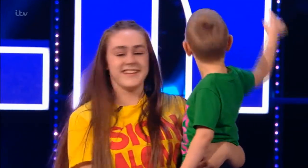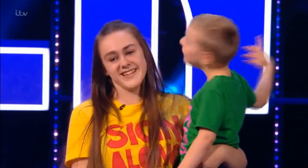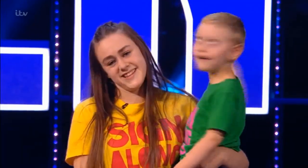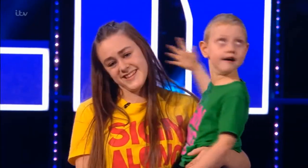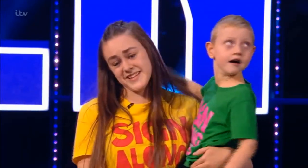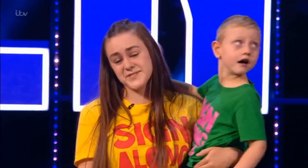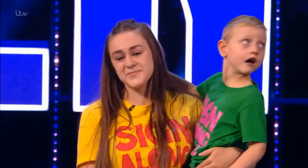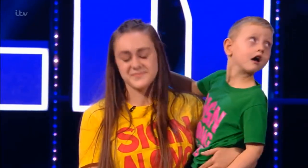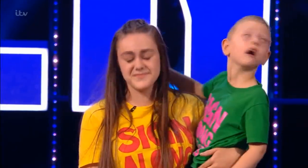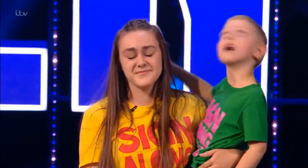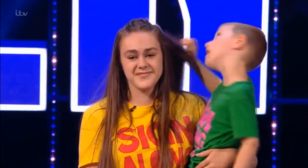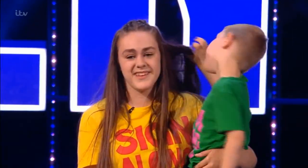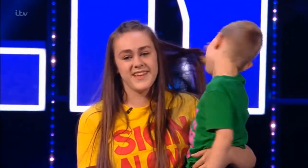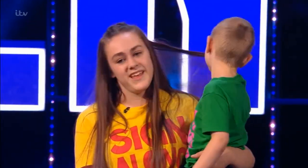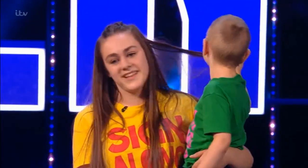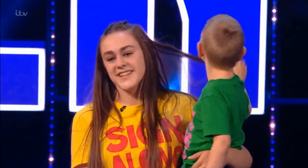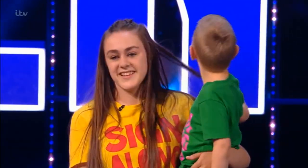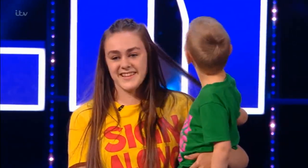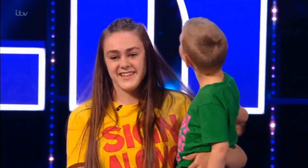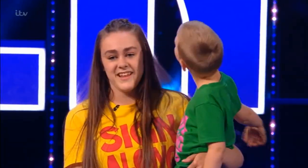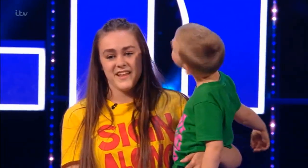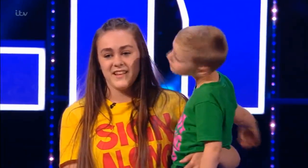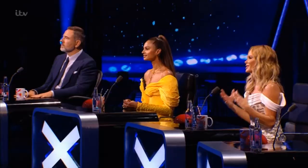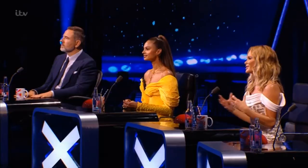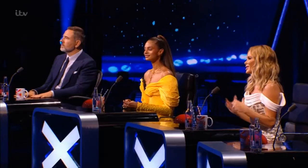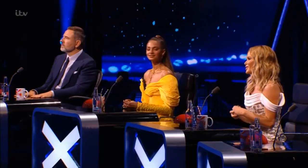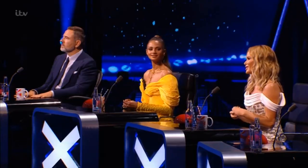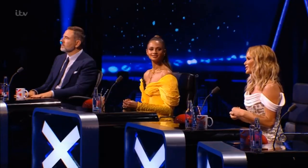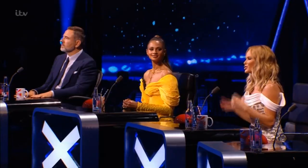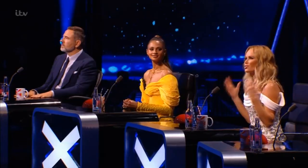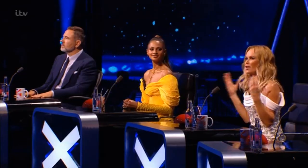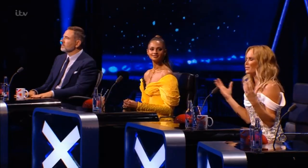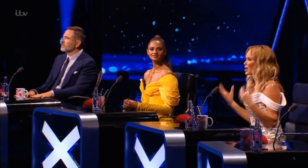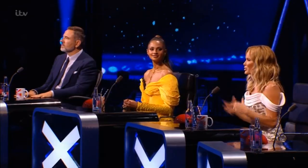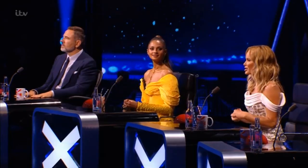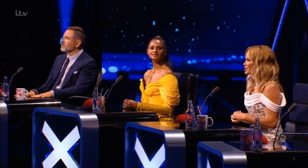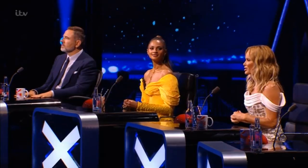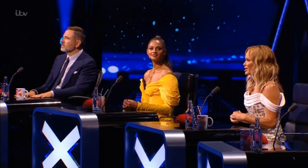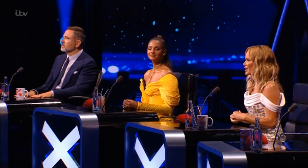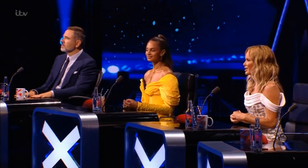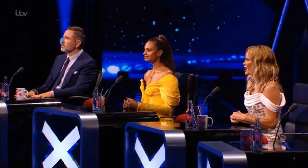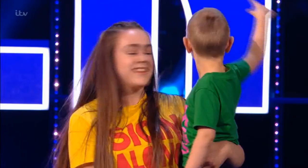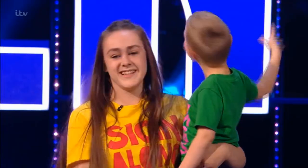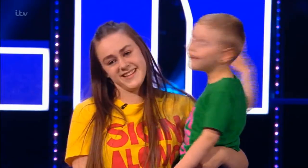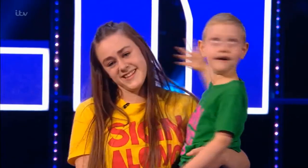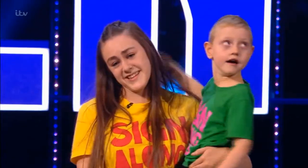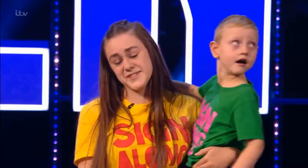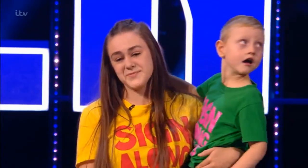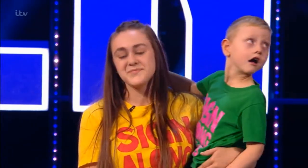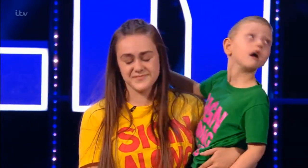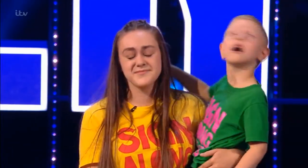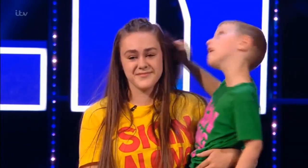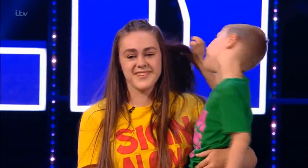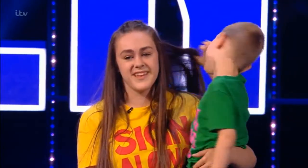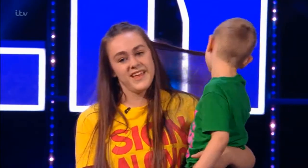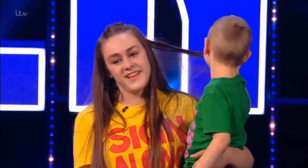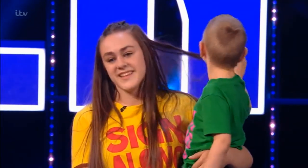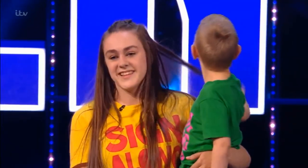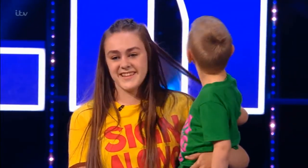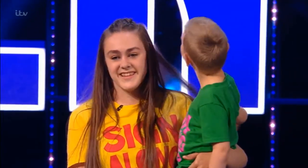children, and it just ignited everything that's great about Britain's Got Talent and Great Britain in general. So congratulations,